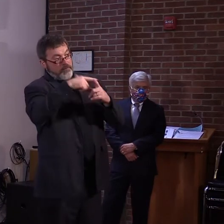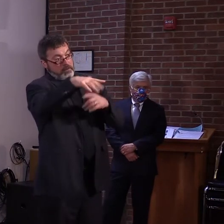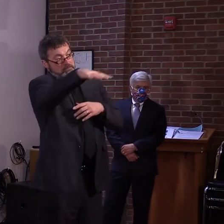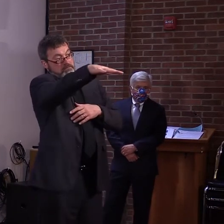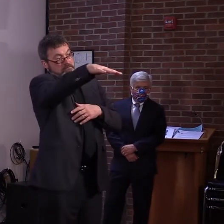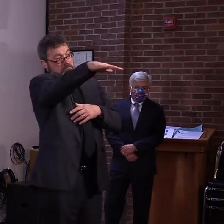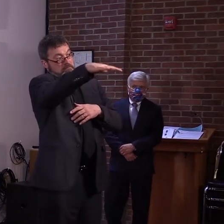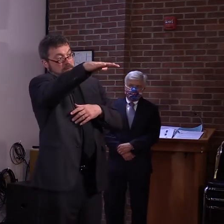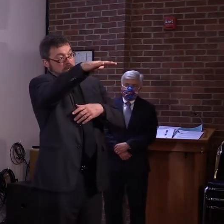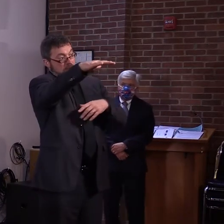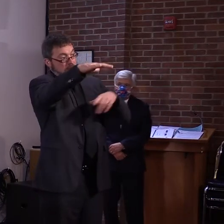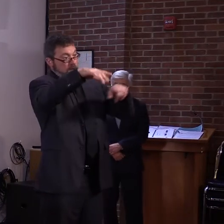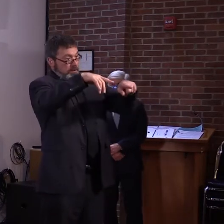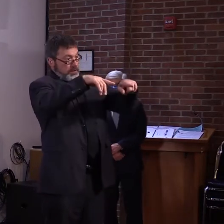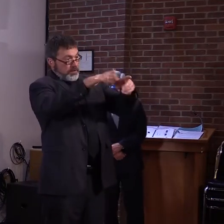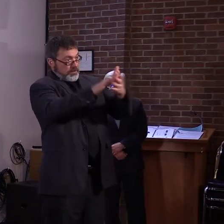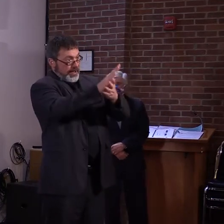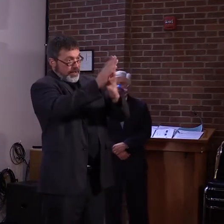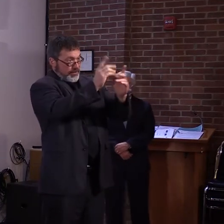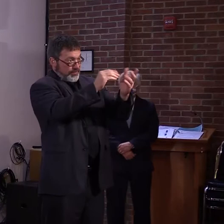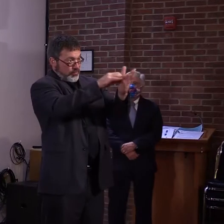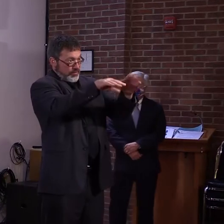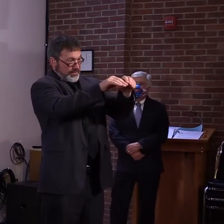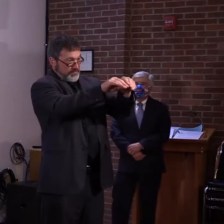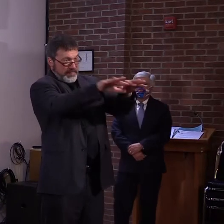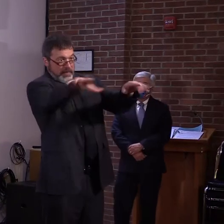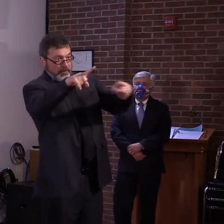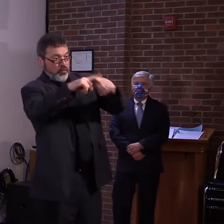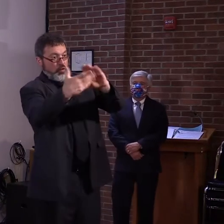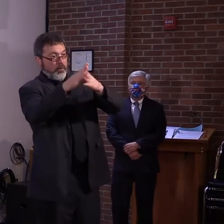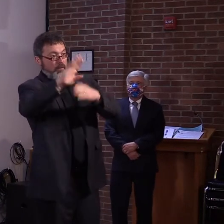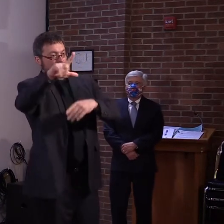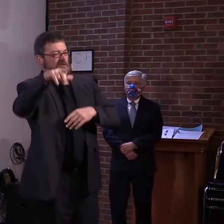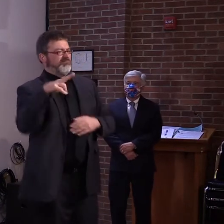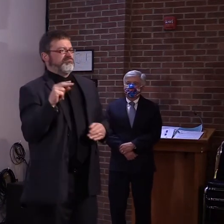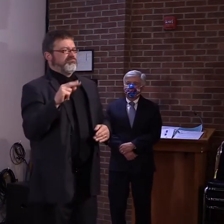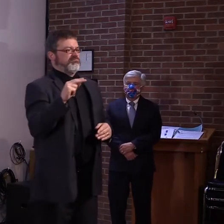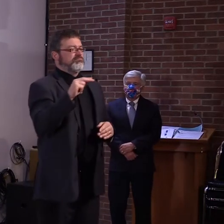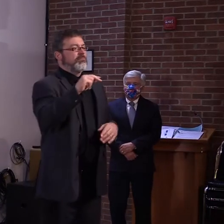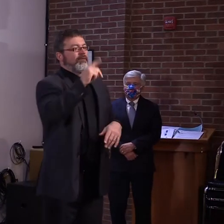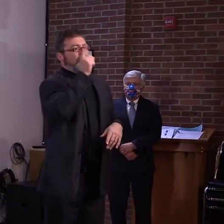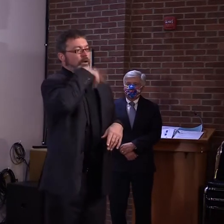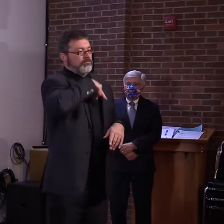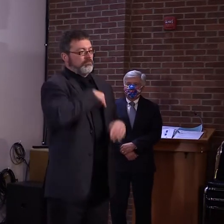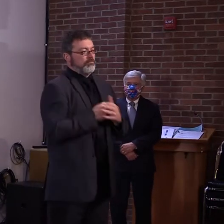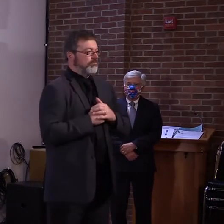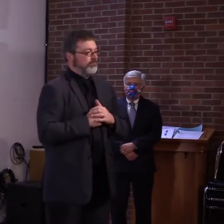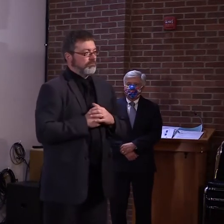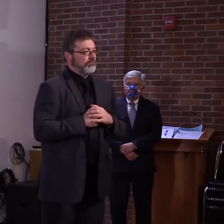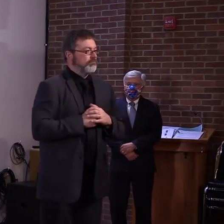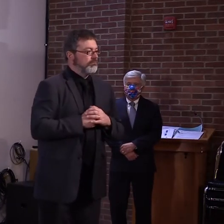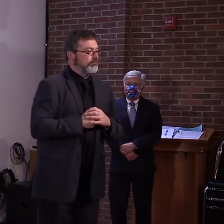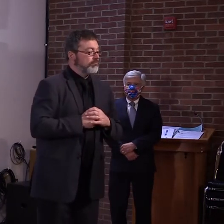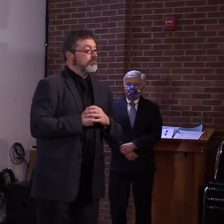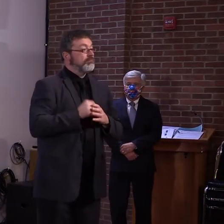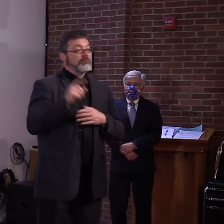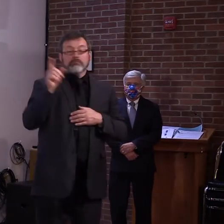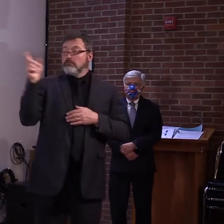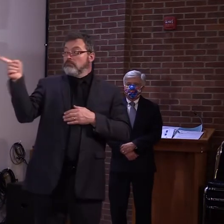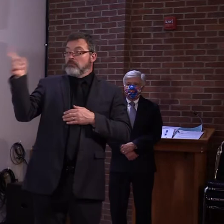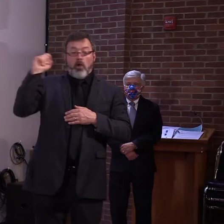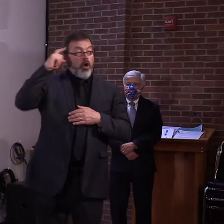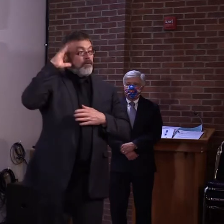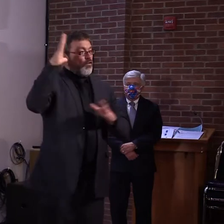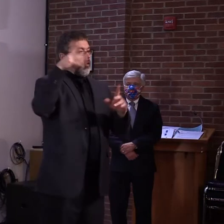Vermont. I think the governor's points are spot on. We need to let the